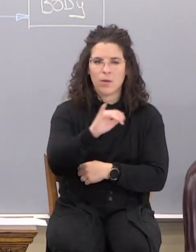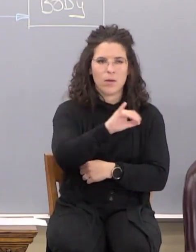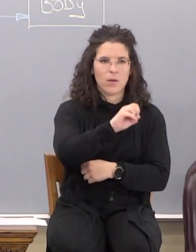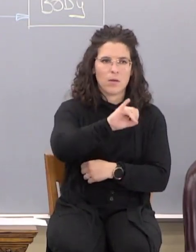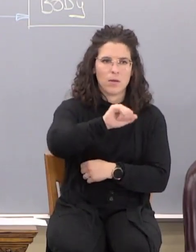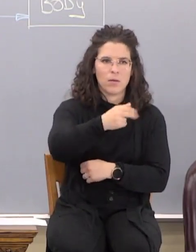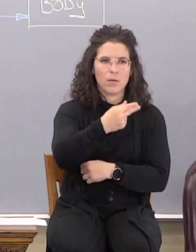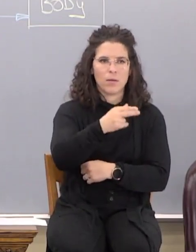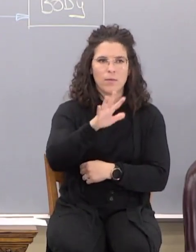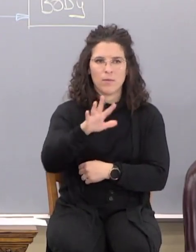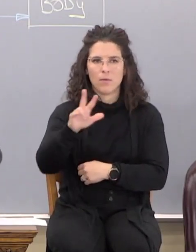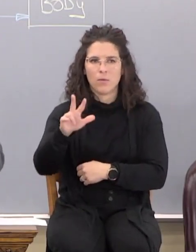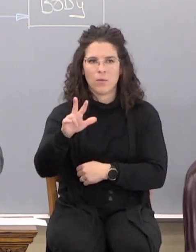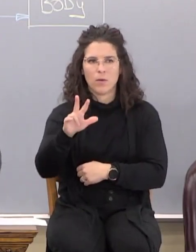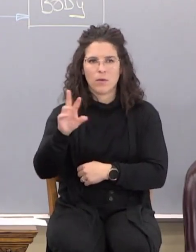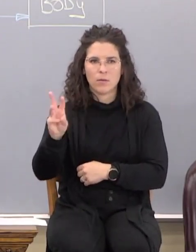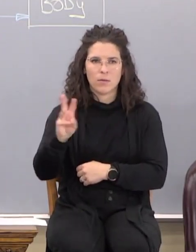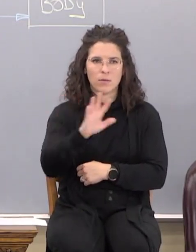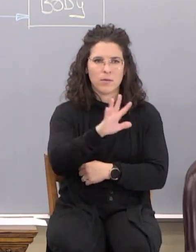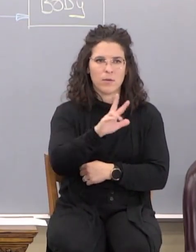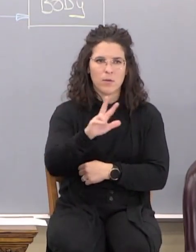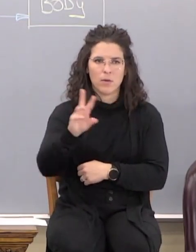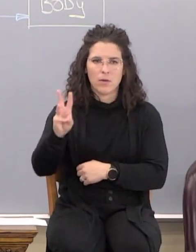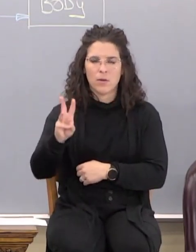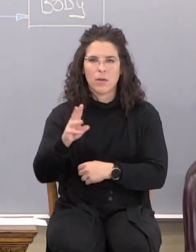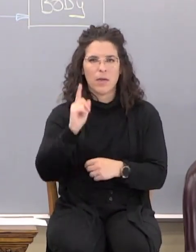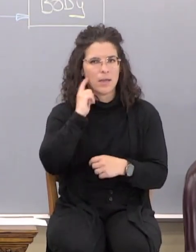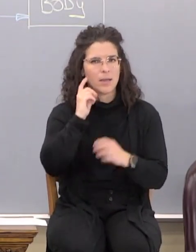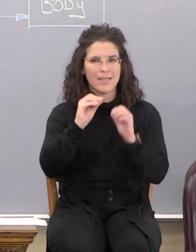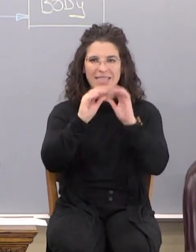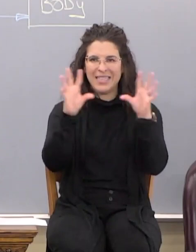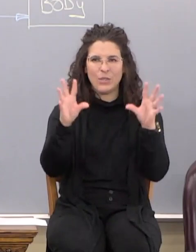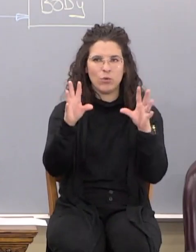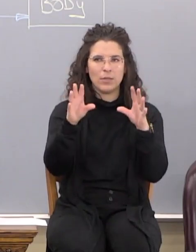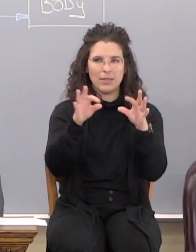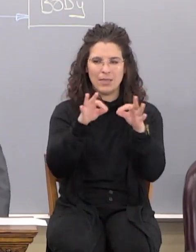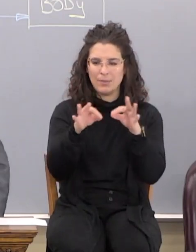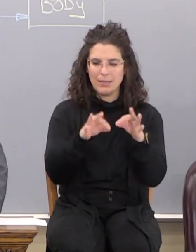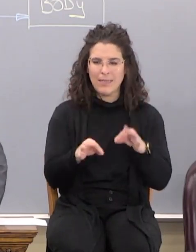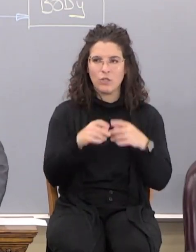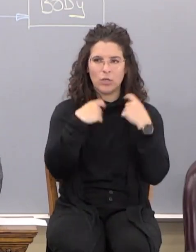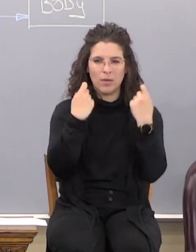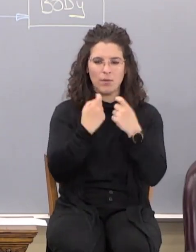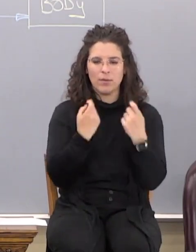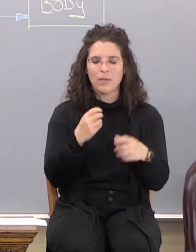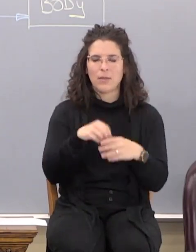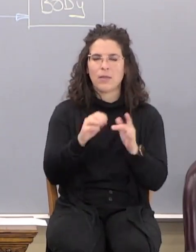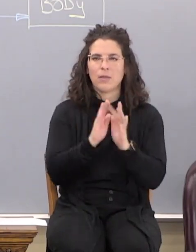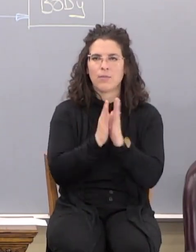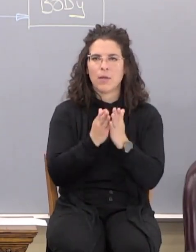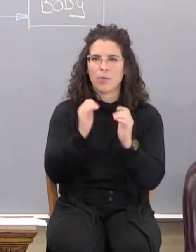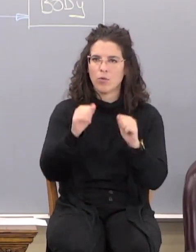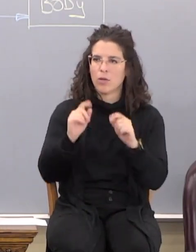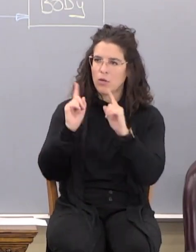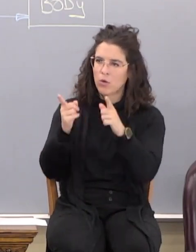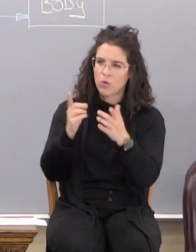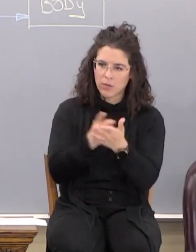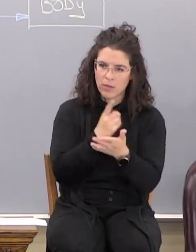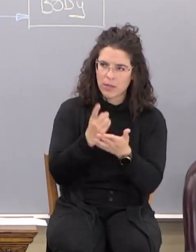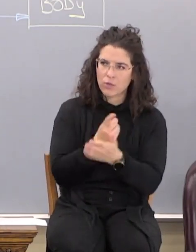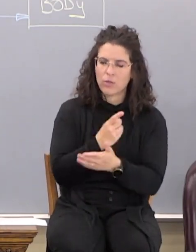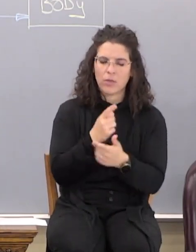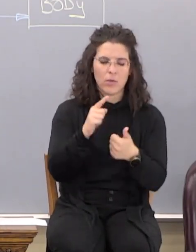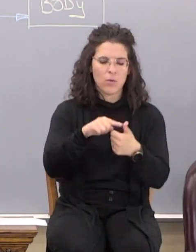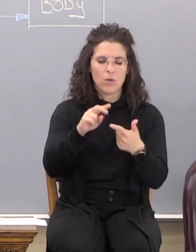53, verse number 6, I think is the clearest definition of sin in the Bible. You can go to a dictionary and get 6